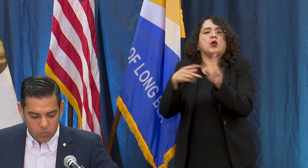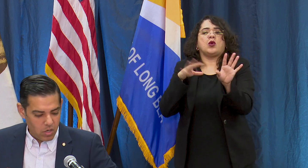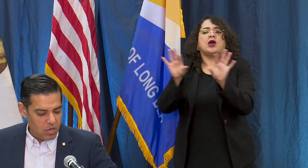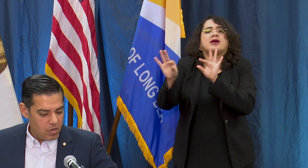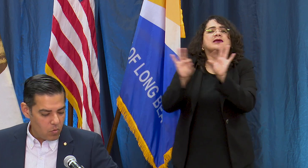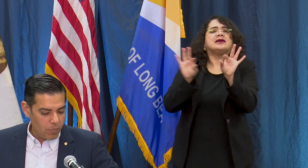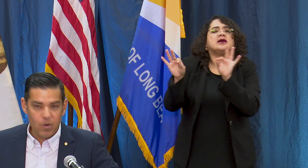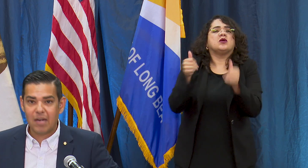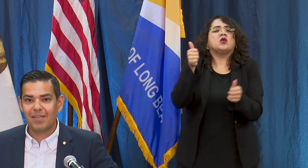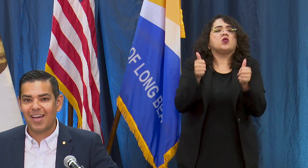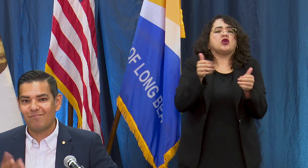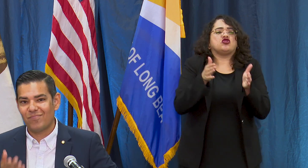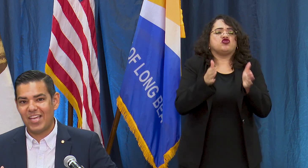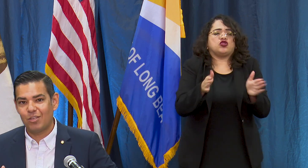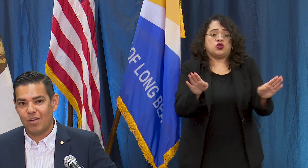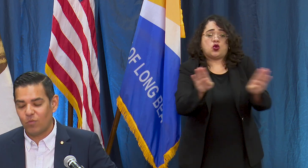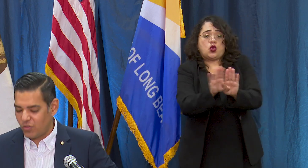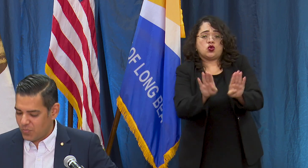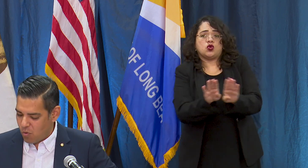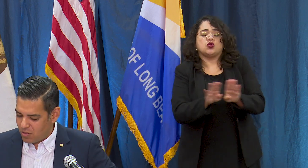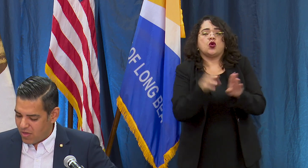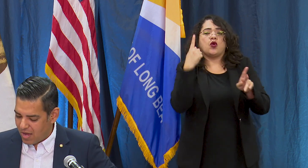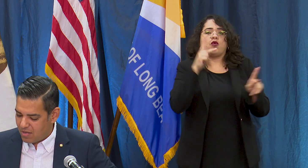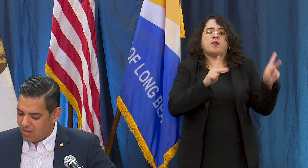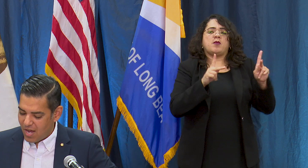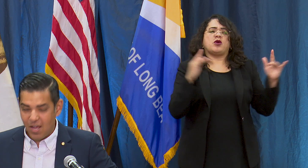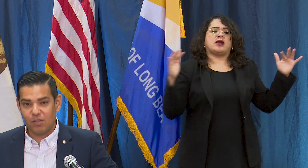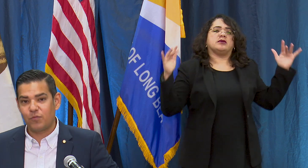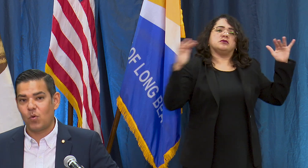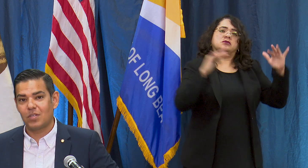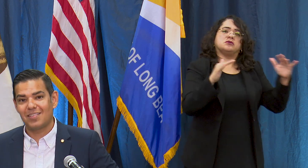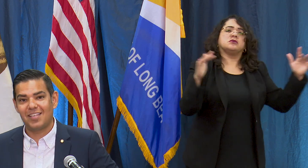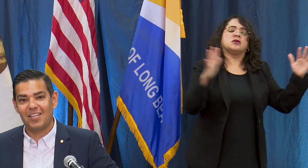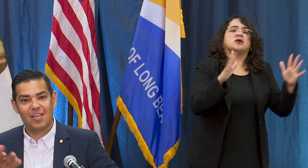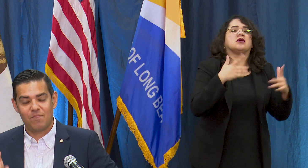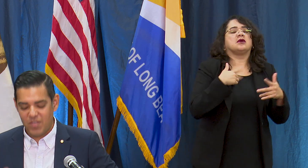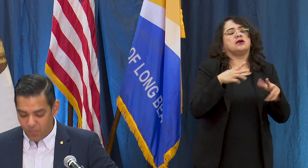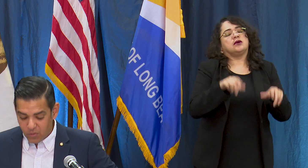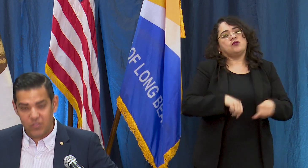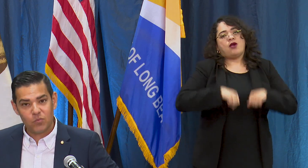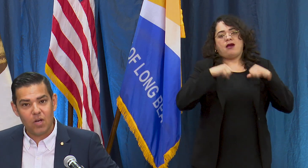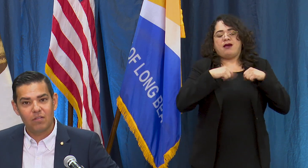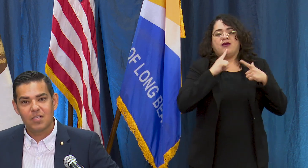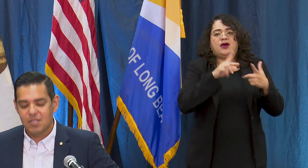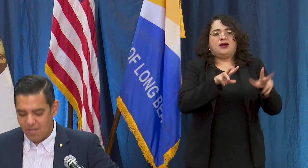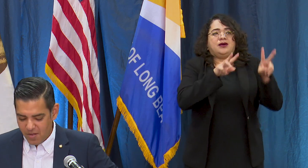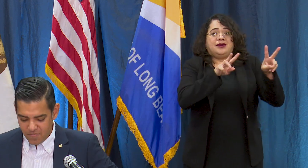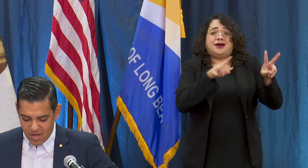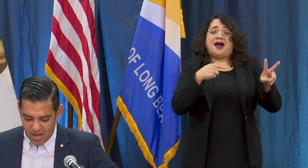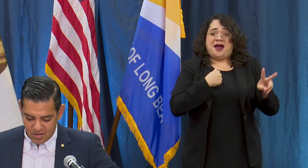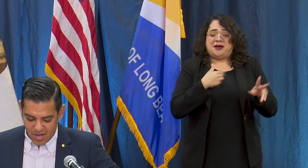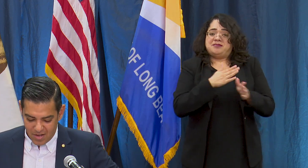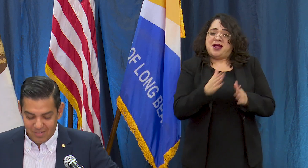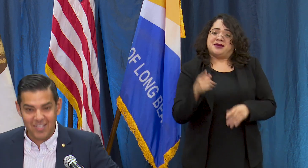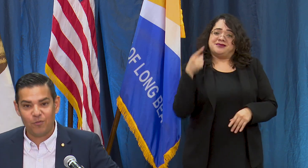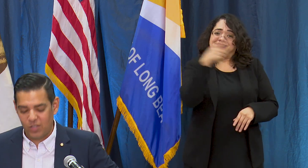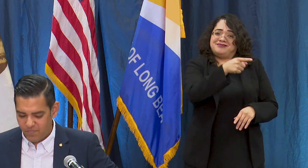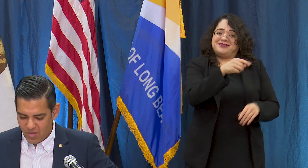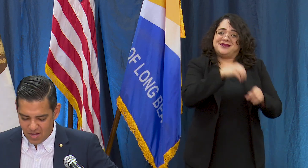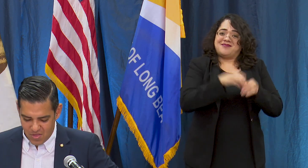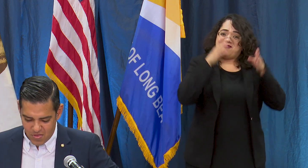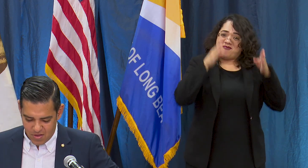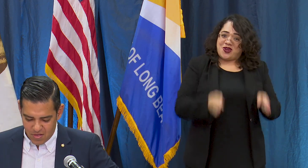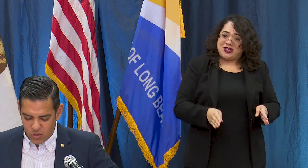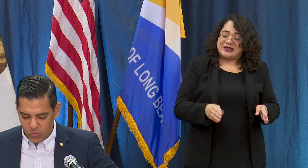closed. And so we're proud of that. Thank you to everyone that supported that. And I look forward to seeing them in person as well, and